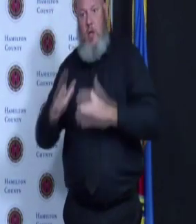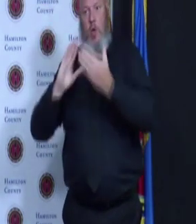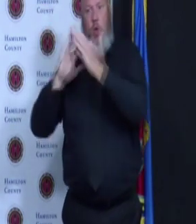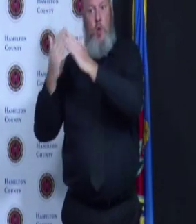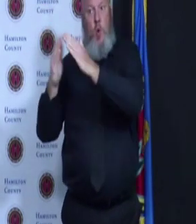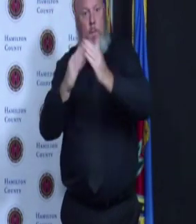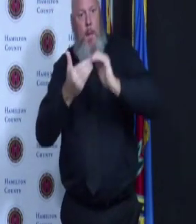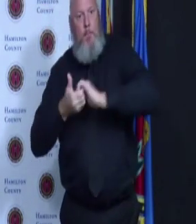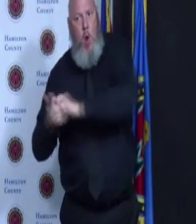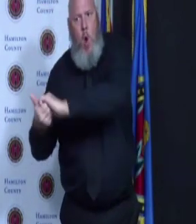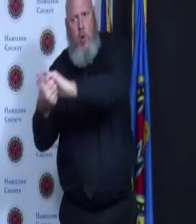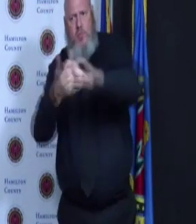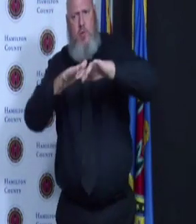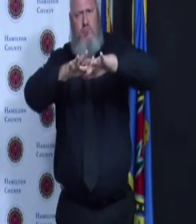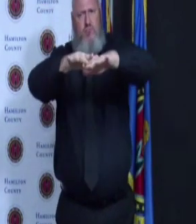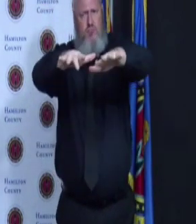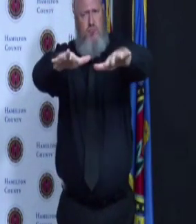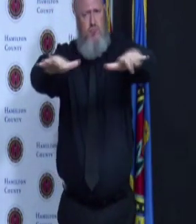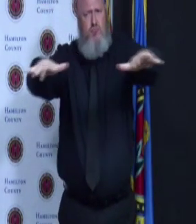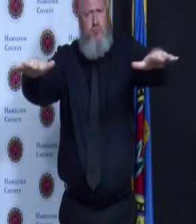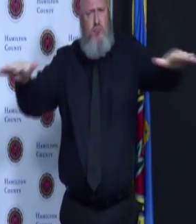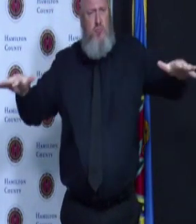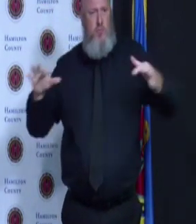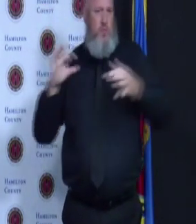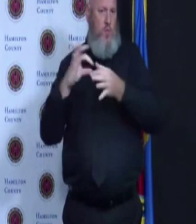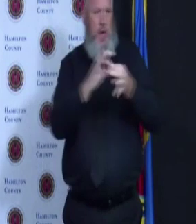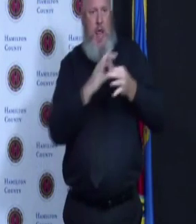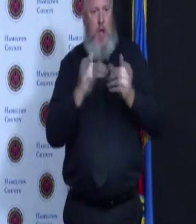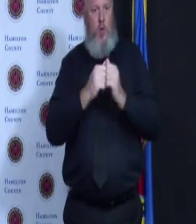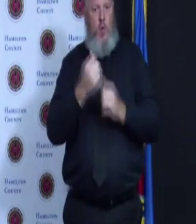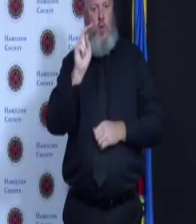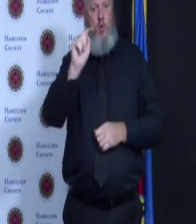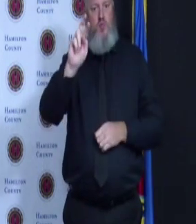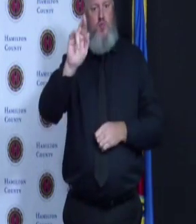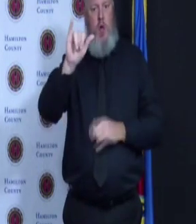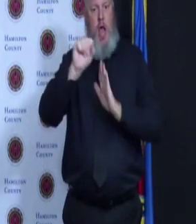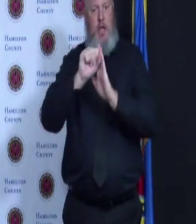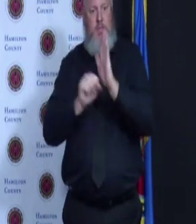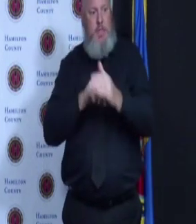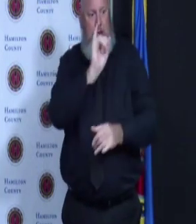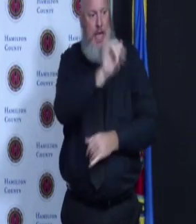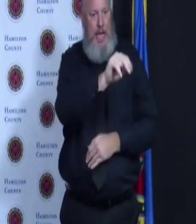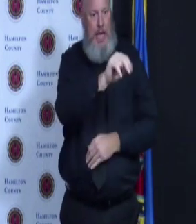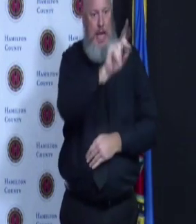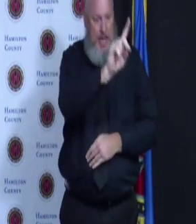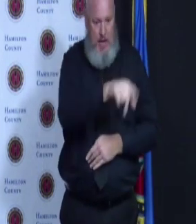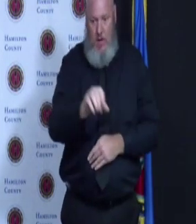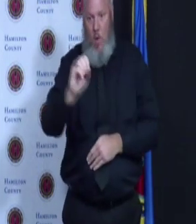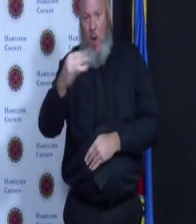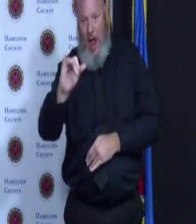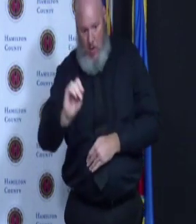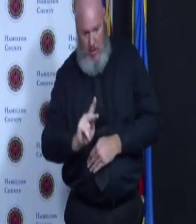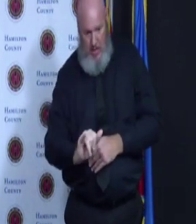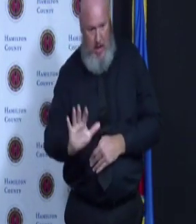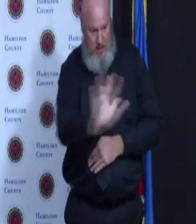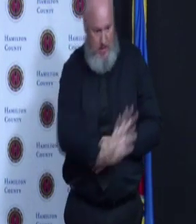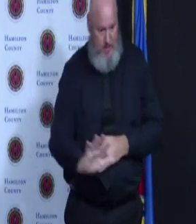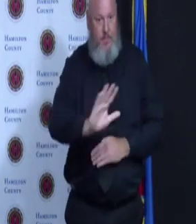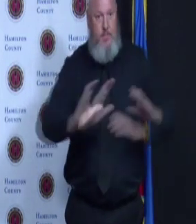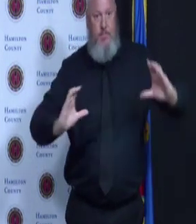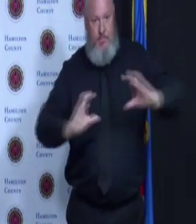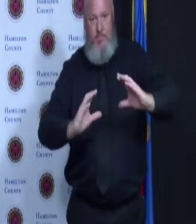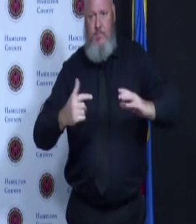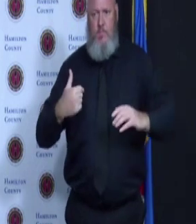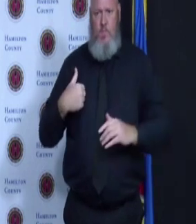region. The Greater Cincinnati area is unique in that its hospitals, health systems, public health departments,